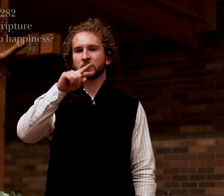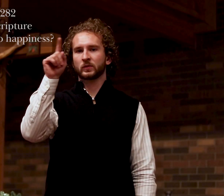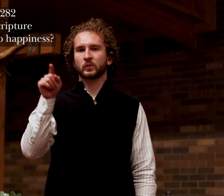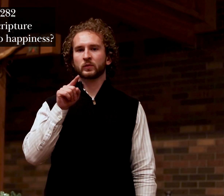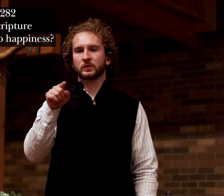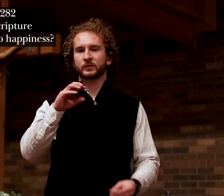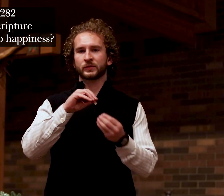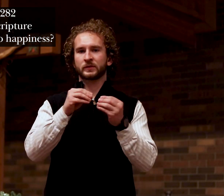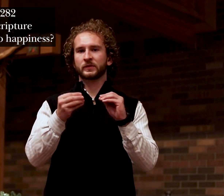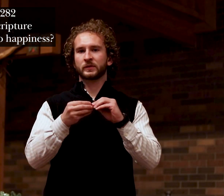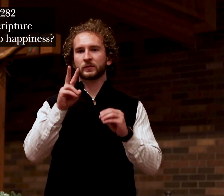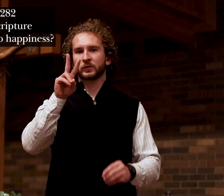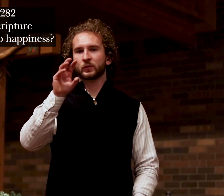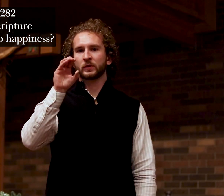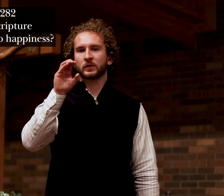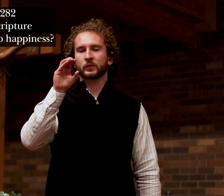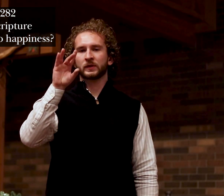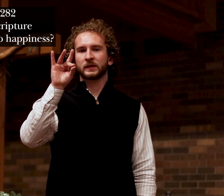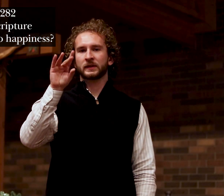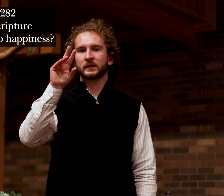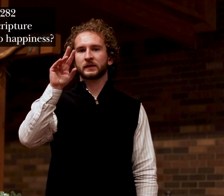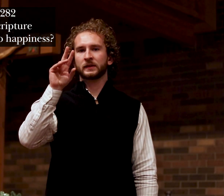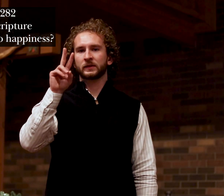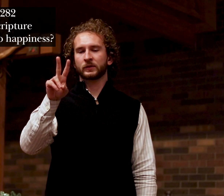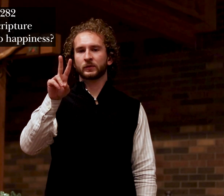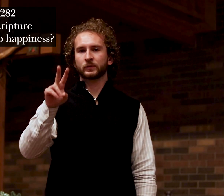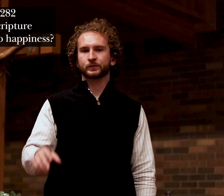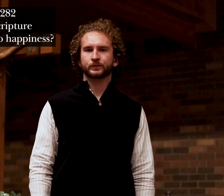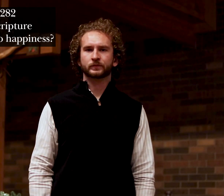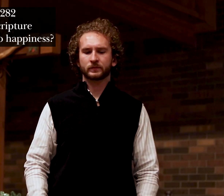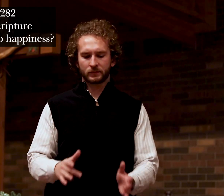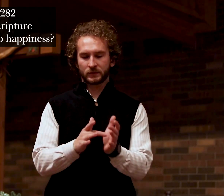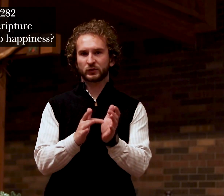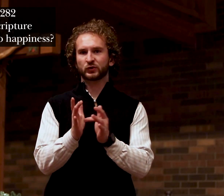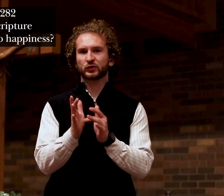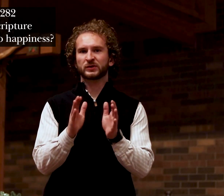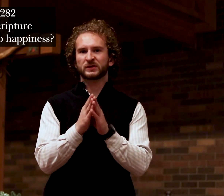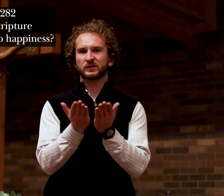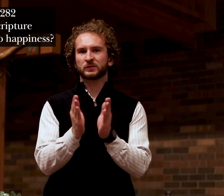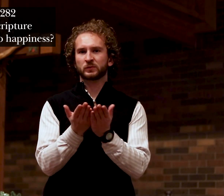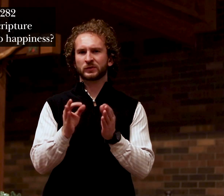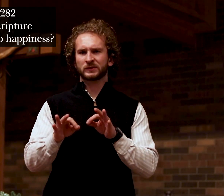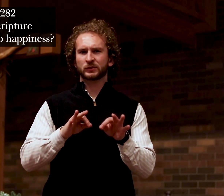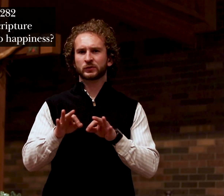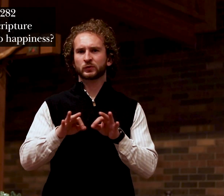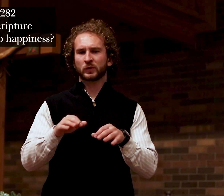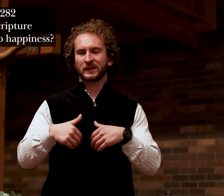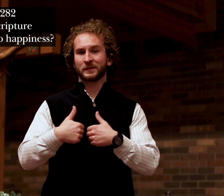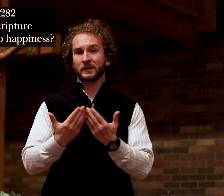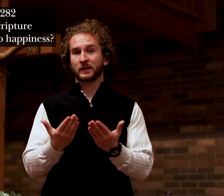Question 282. Does sacred scripture speak about a way to happiness?